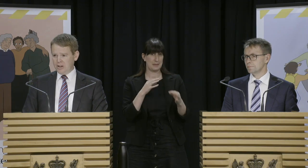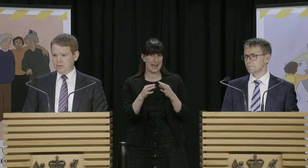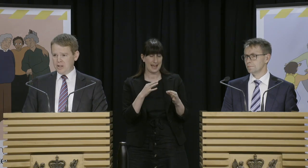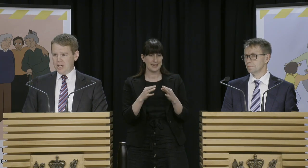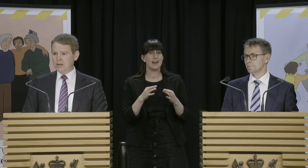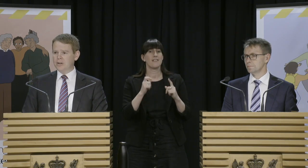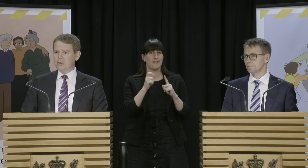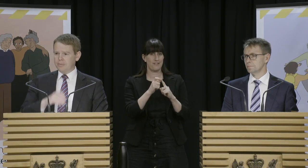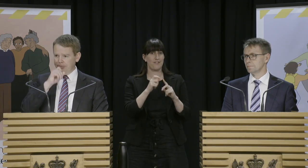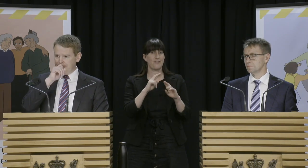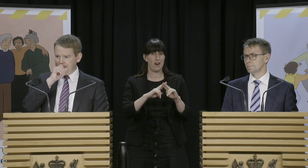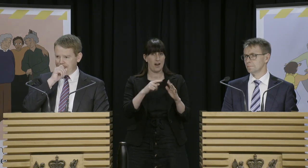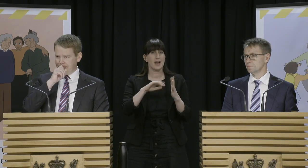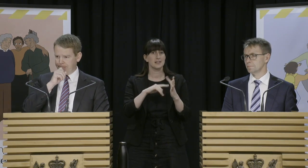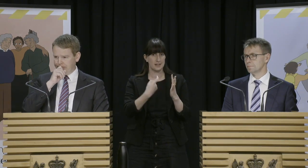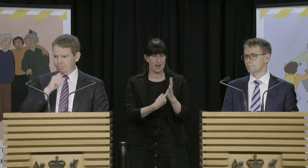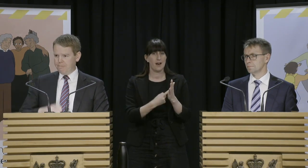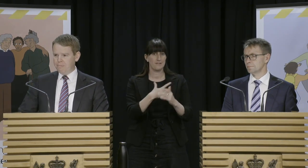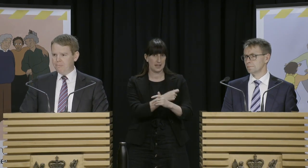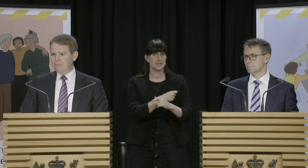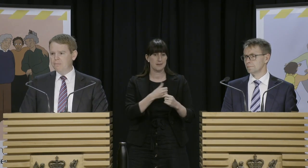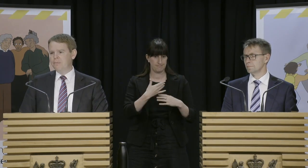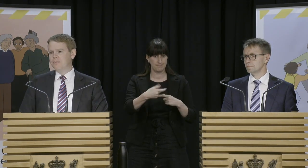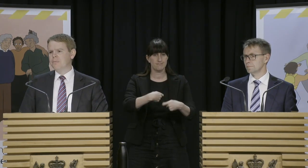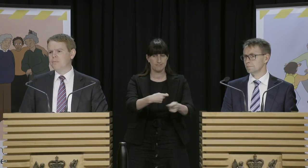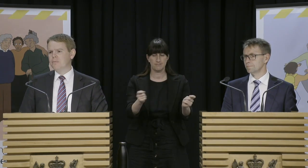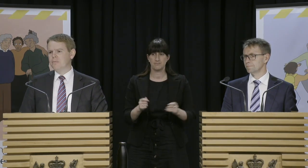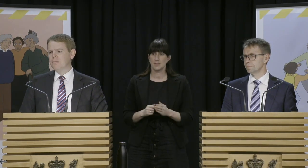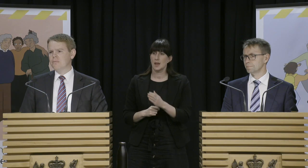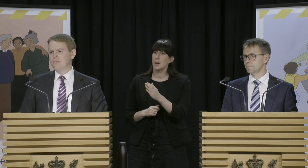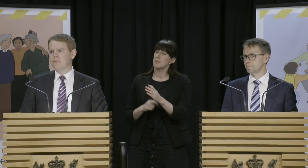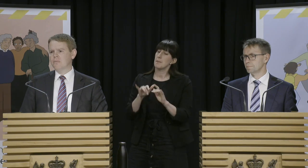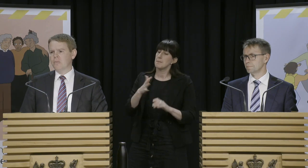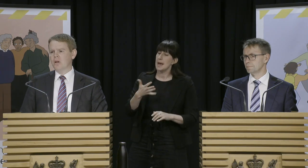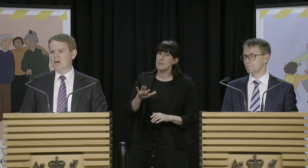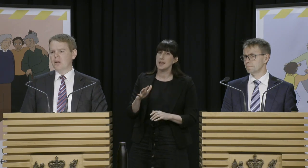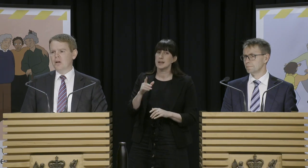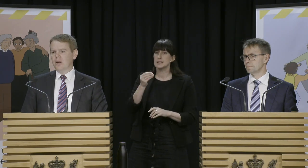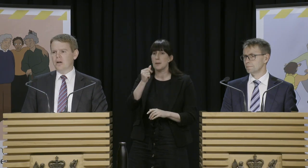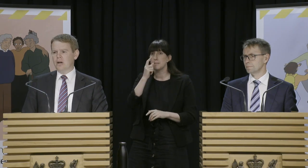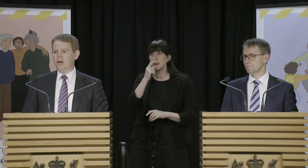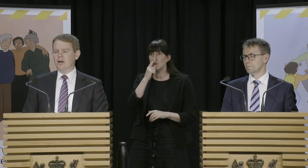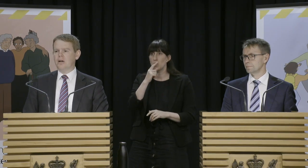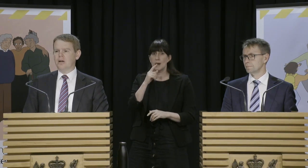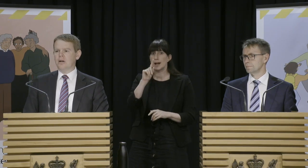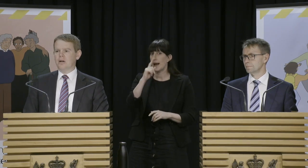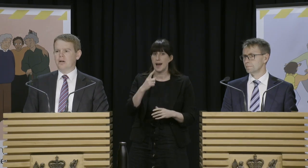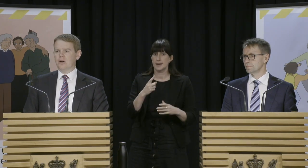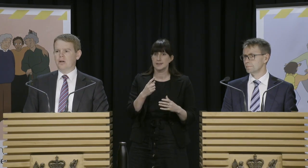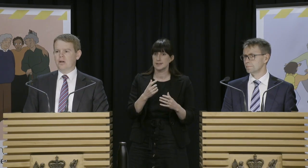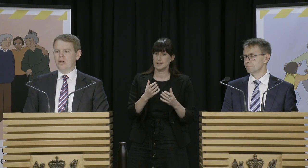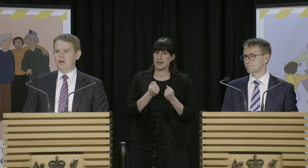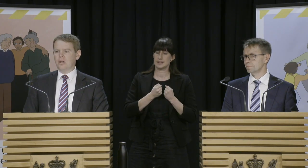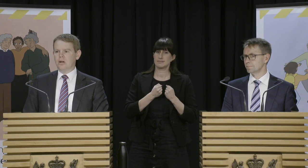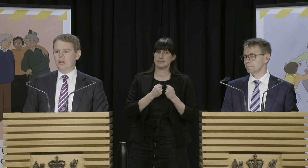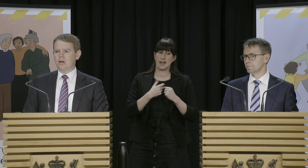by the end of the year. Do you mean people who actually need it because they're allergic to something in the Pfizer vaccine? Or are you actually thinking everyone could, someone could call